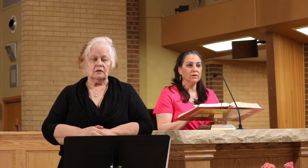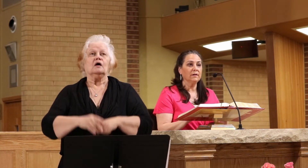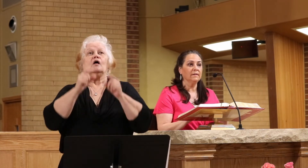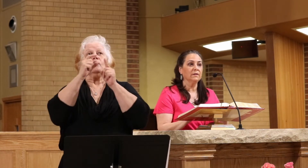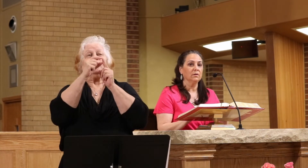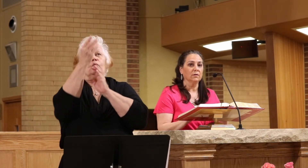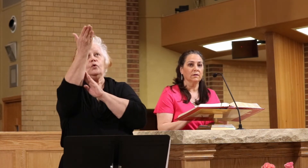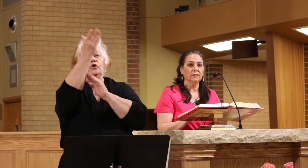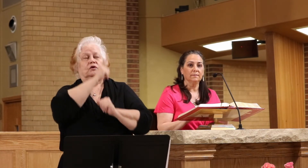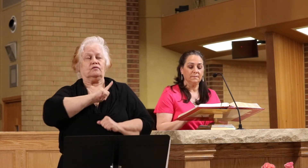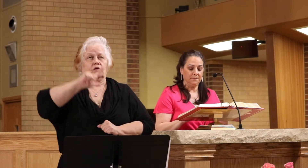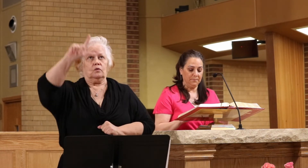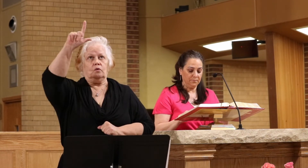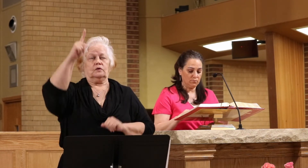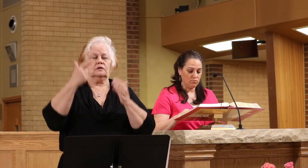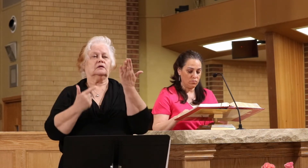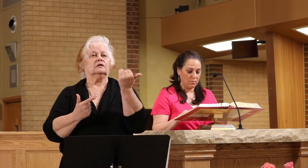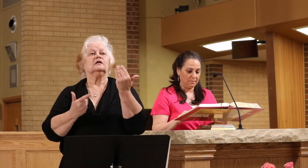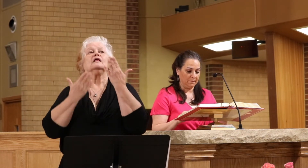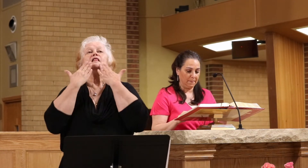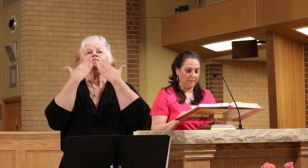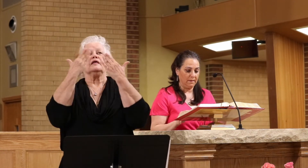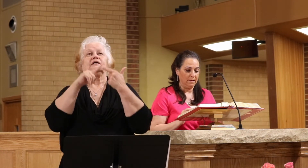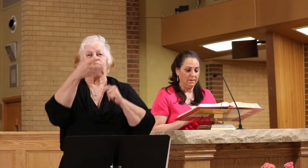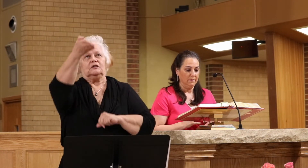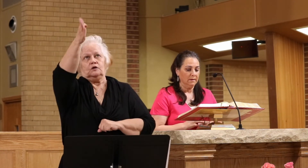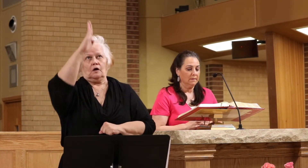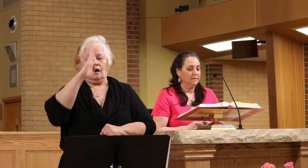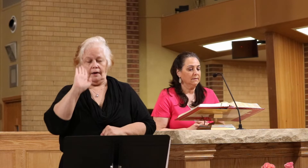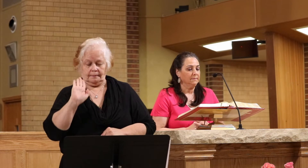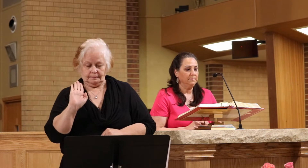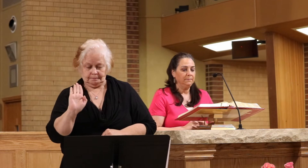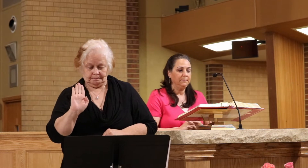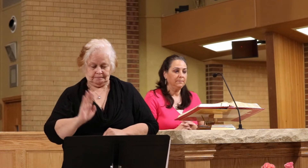The word of the Lord. Thanks be to God.